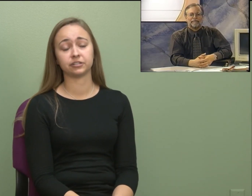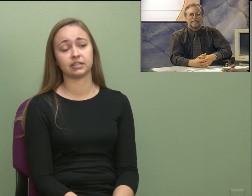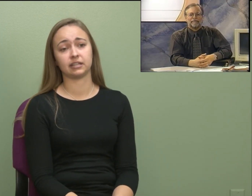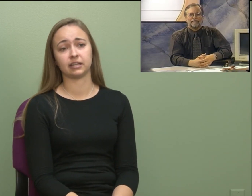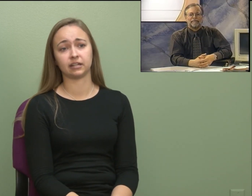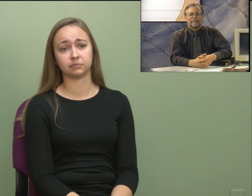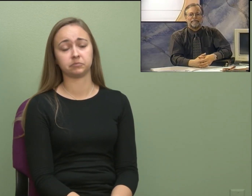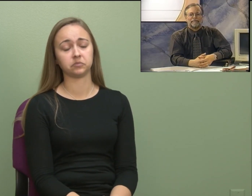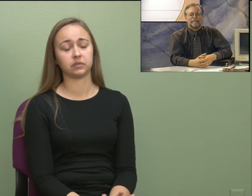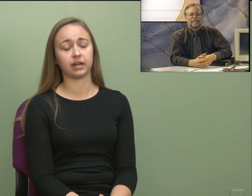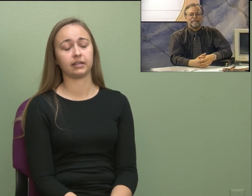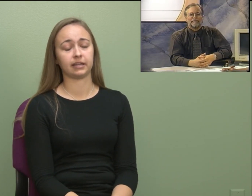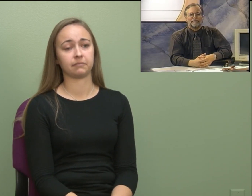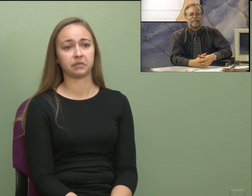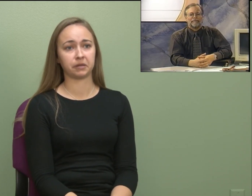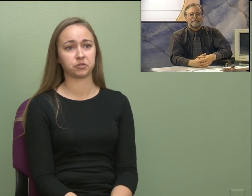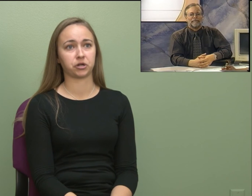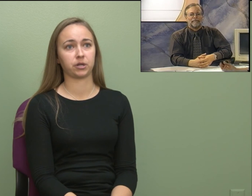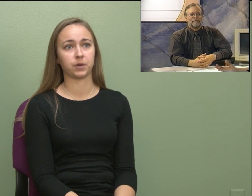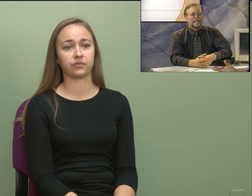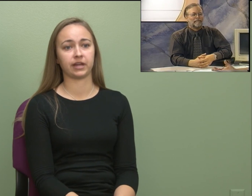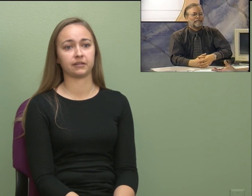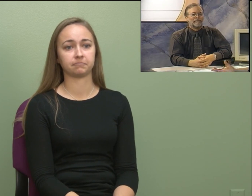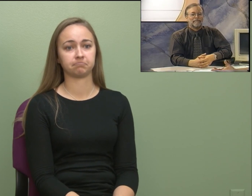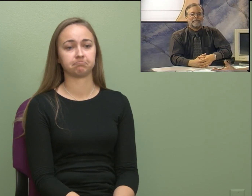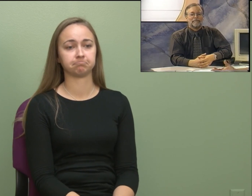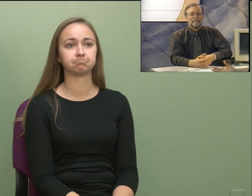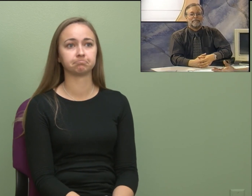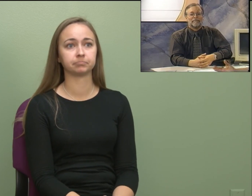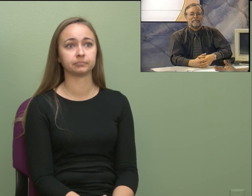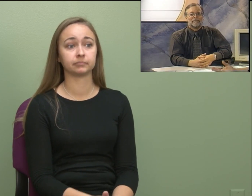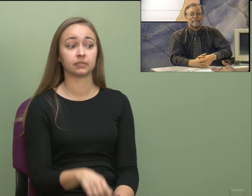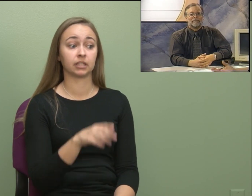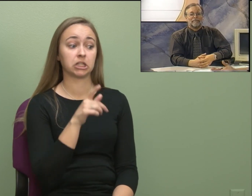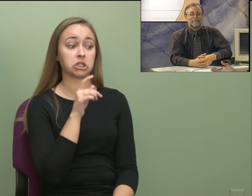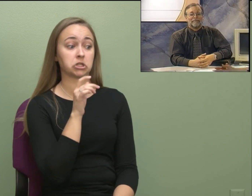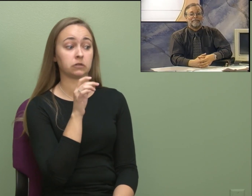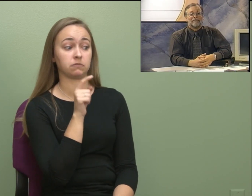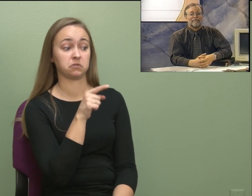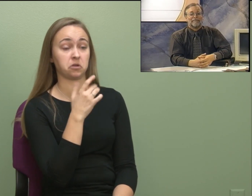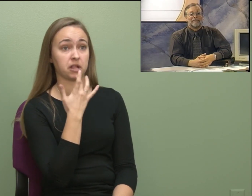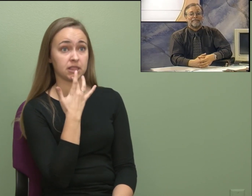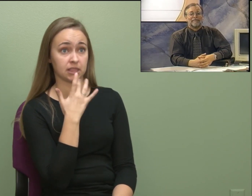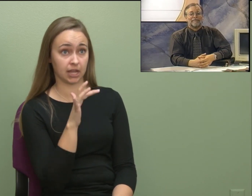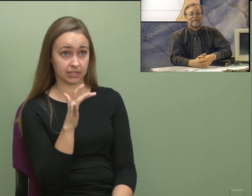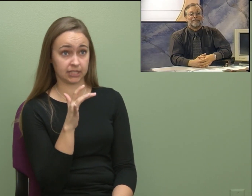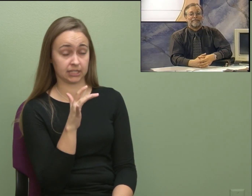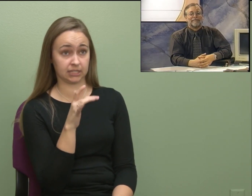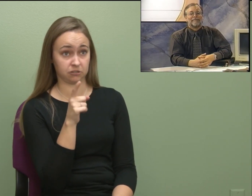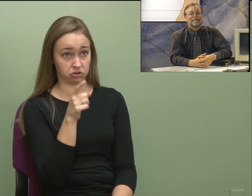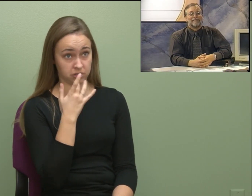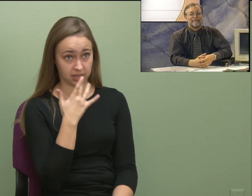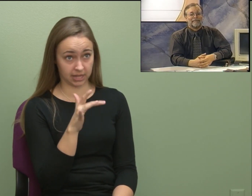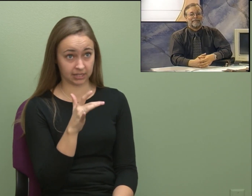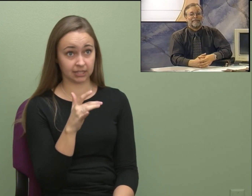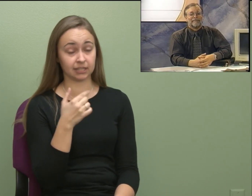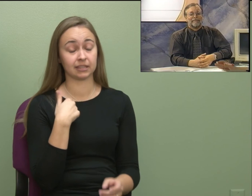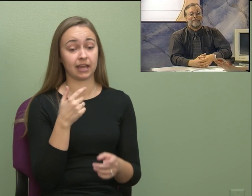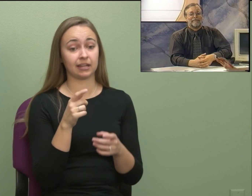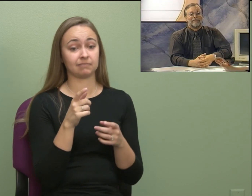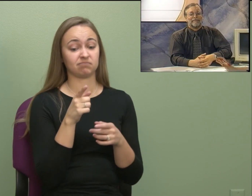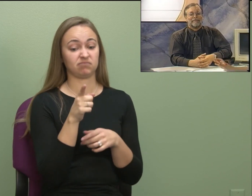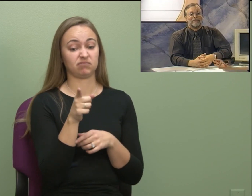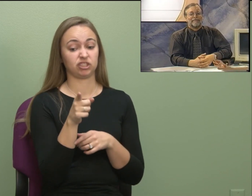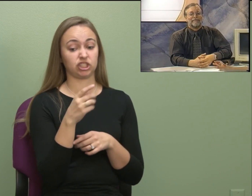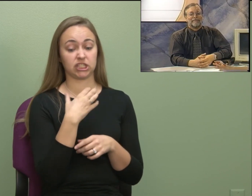Yeah, and I understand that. I'm sorry about and that. You're lucky, the girl didn't complain. It sounds like she wanted to go out on a date with you, but